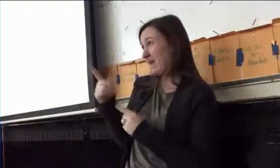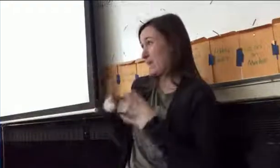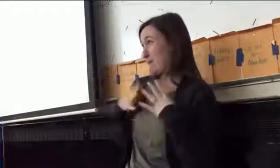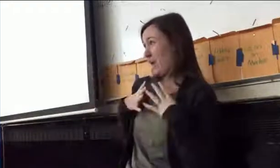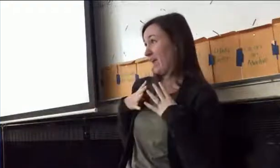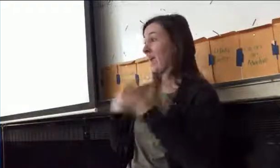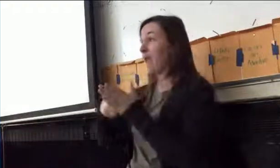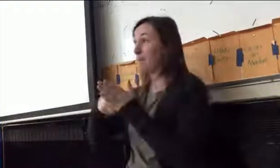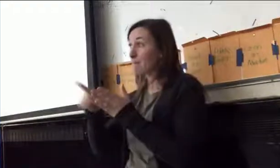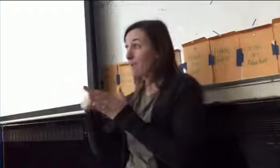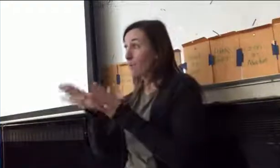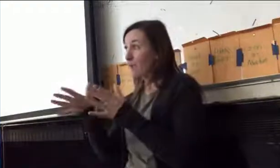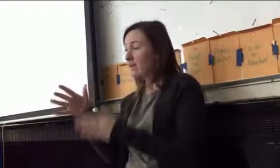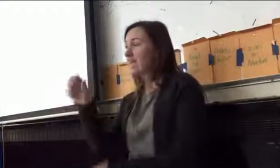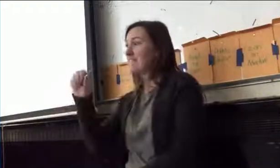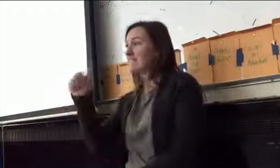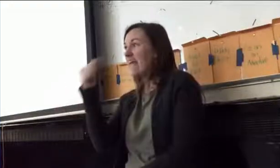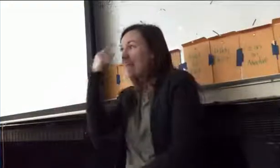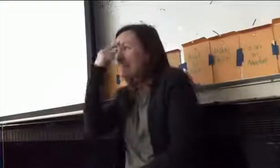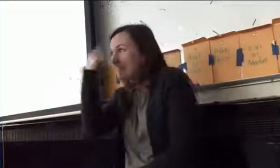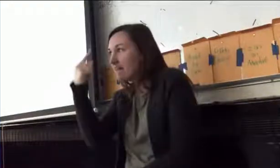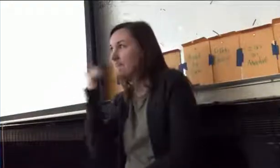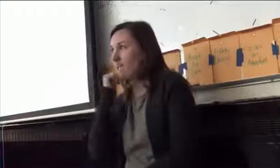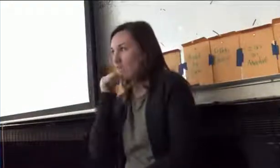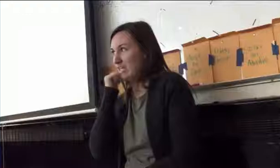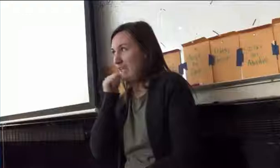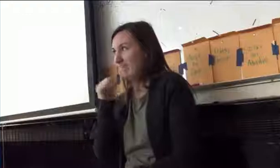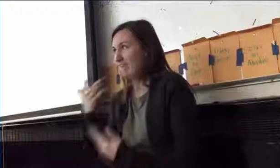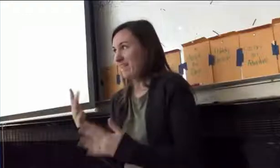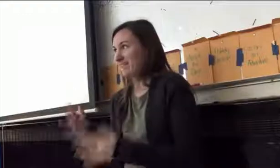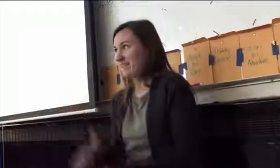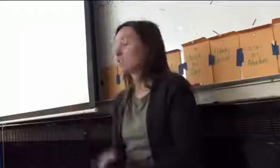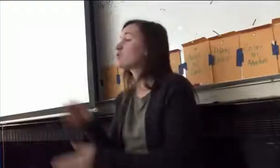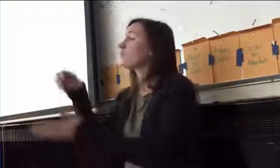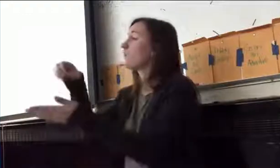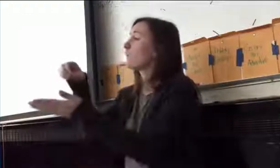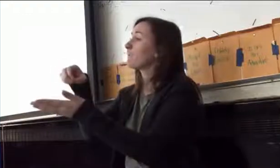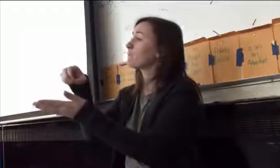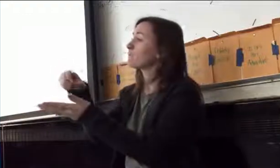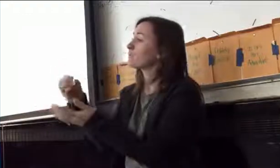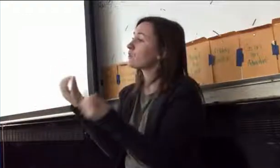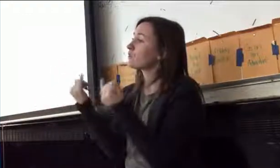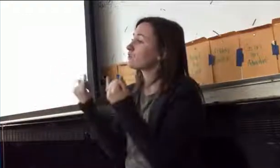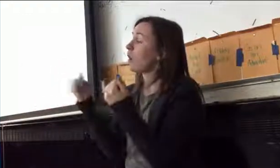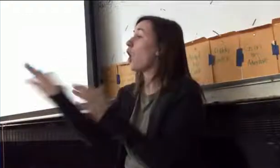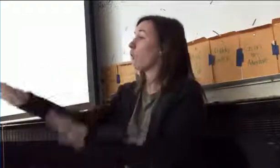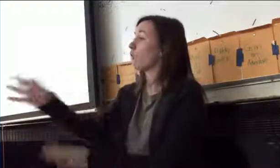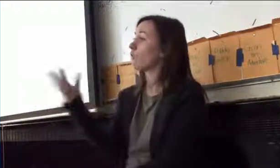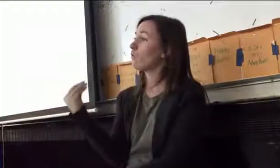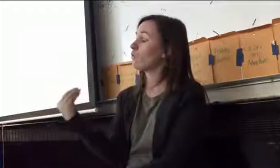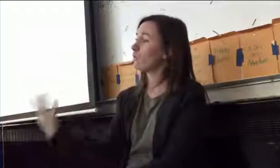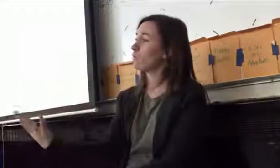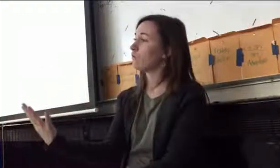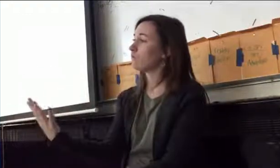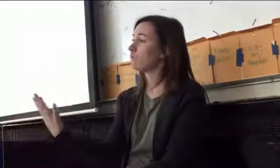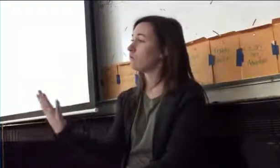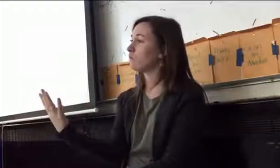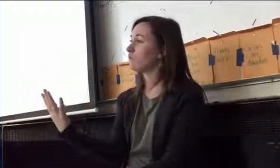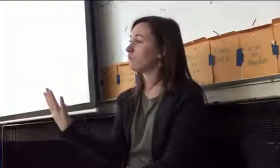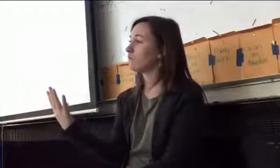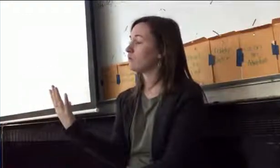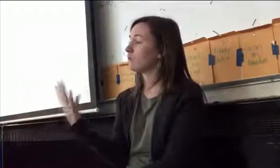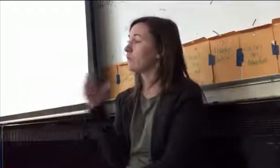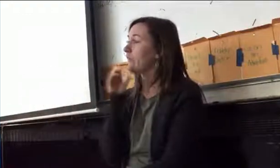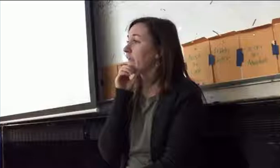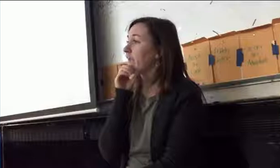day. Okay, so go ahead and on your paper, what are some dangers? By the way, the ages, any guesses here? Just